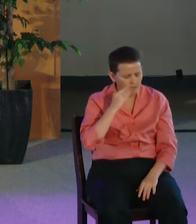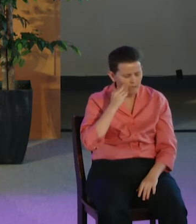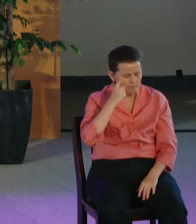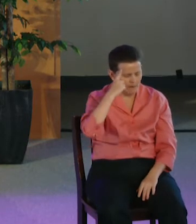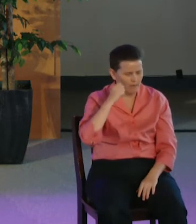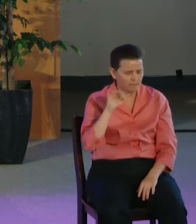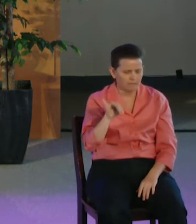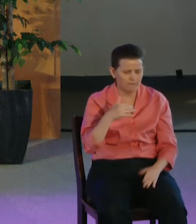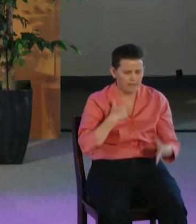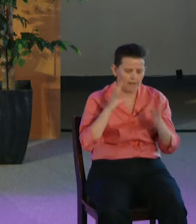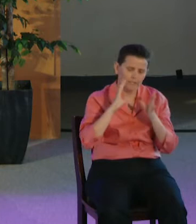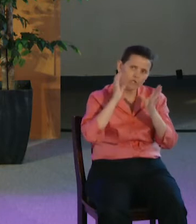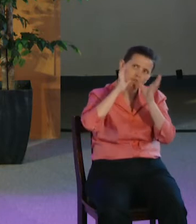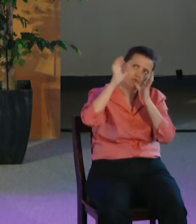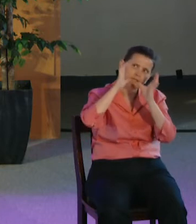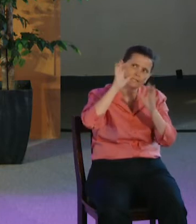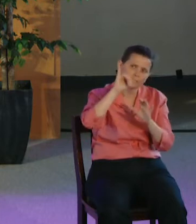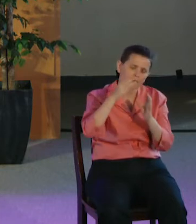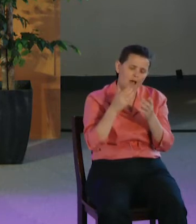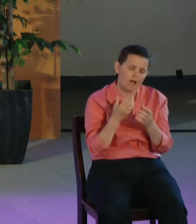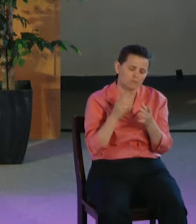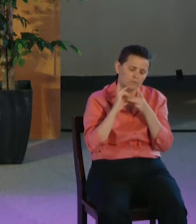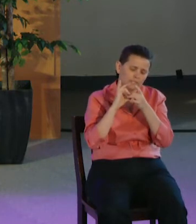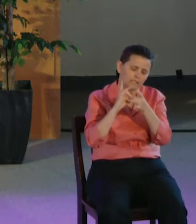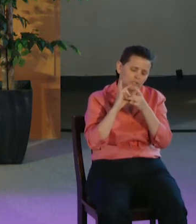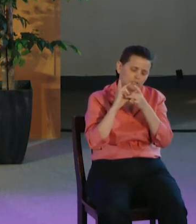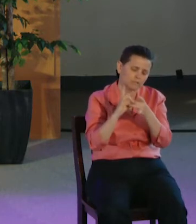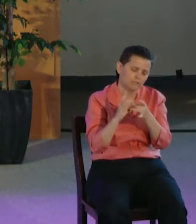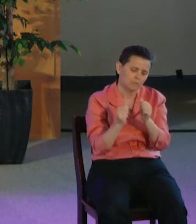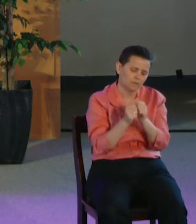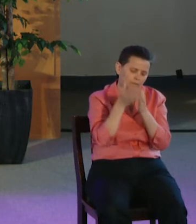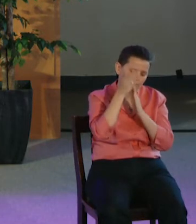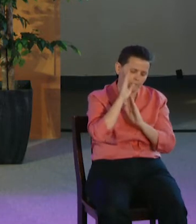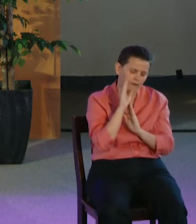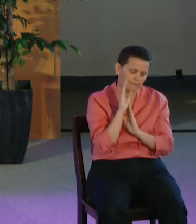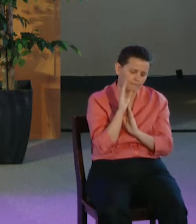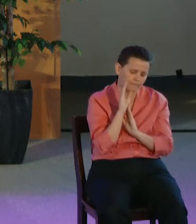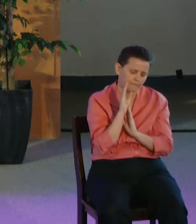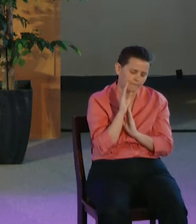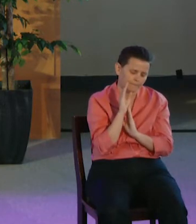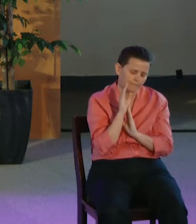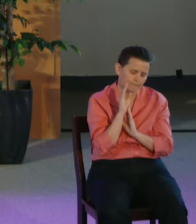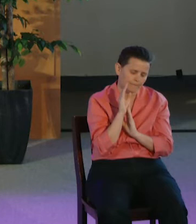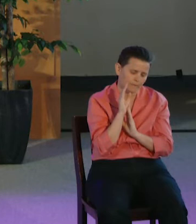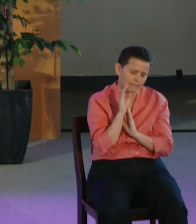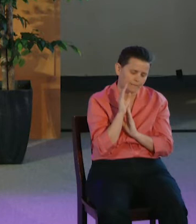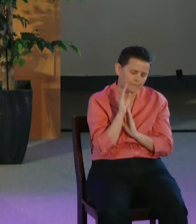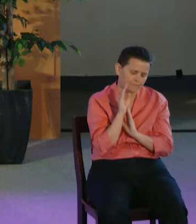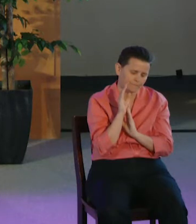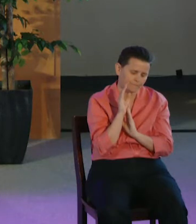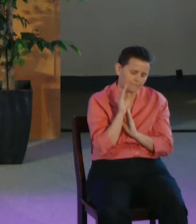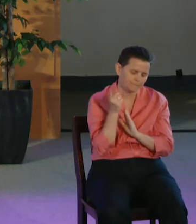relationship. And for all of that, and even so much more that we can't even name, we are ever, ever